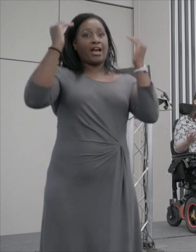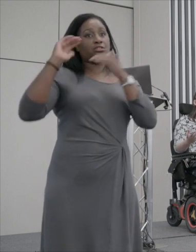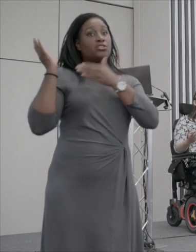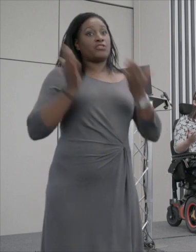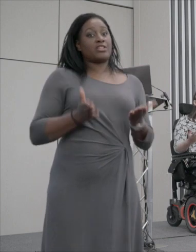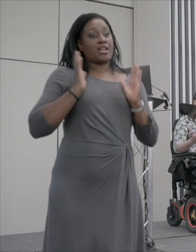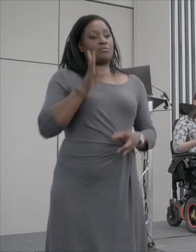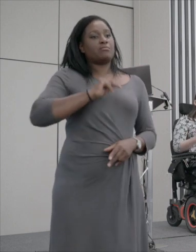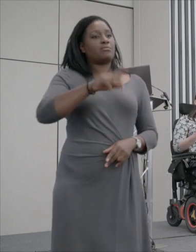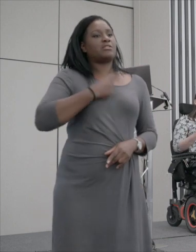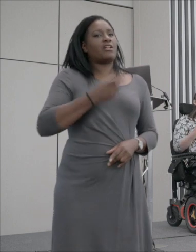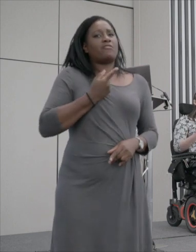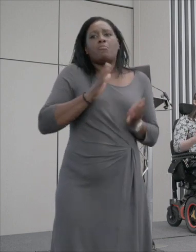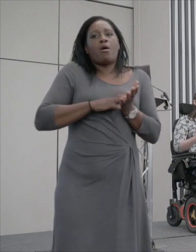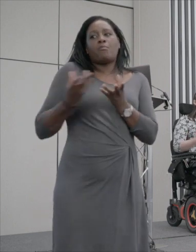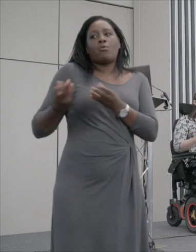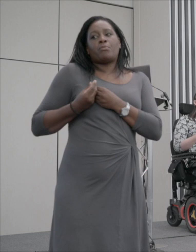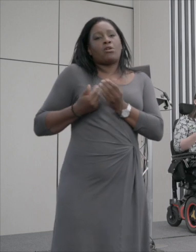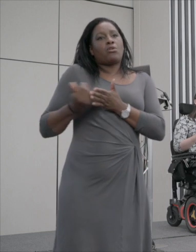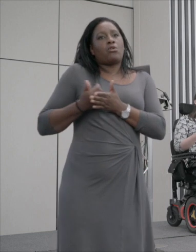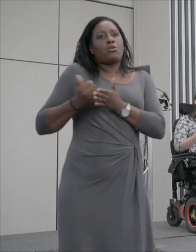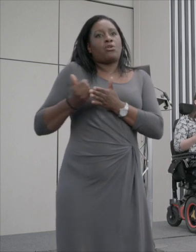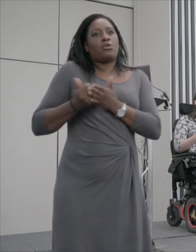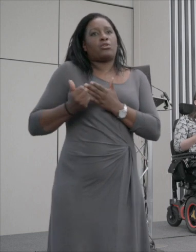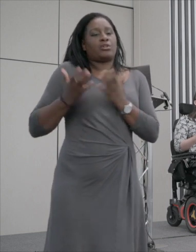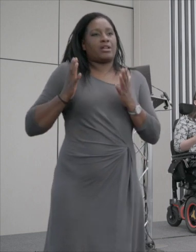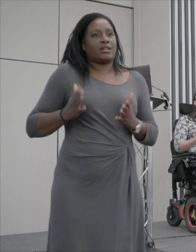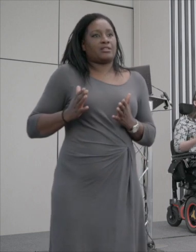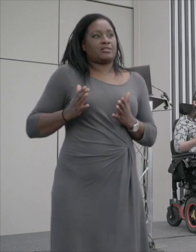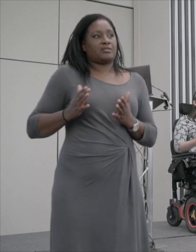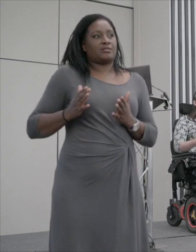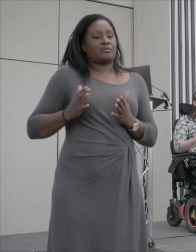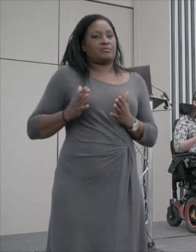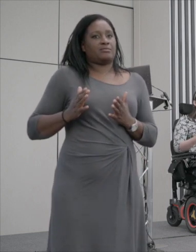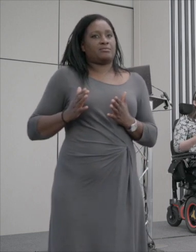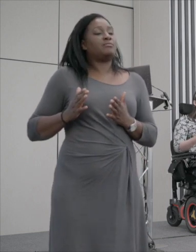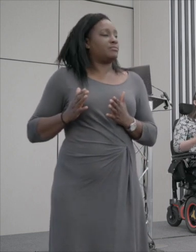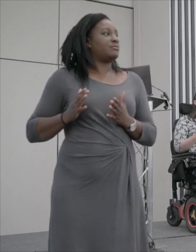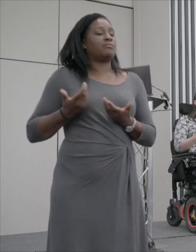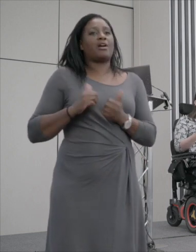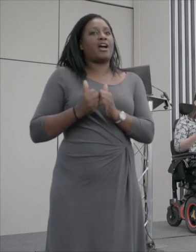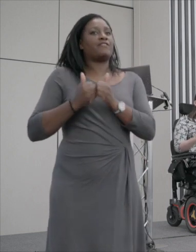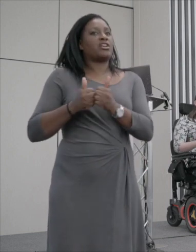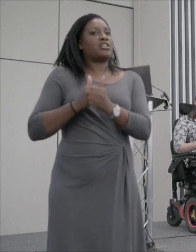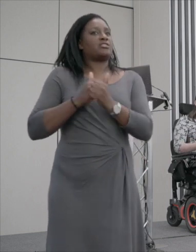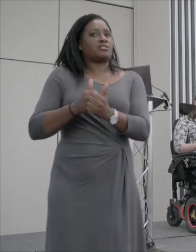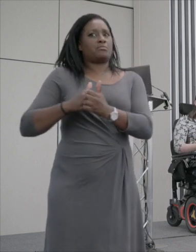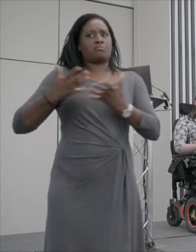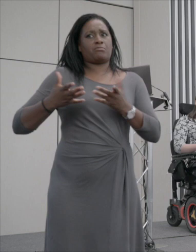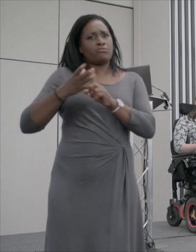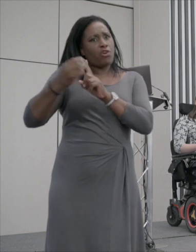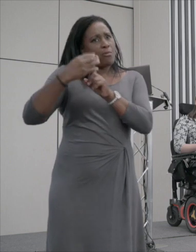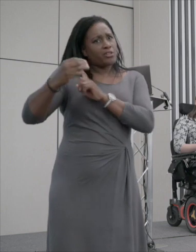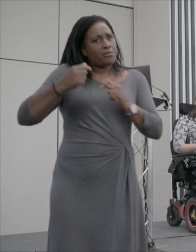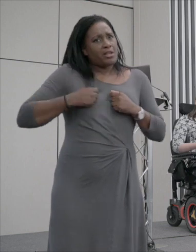there with me 24/7. And it kind of, that's, my advocates have been big role models in my life, and that's kind of what I want to get across to you